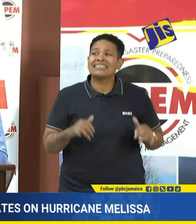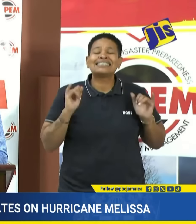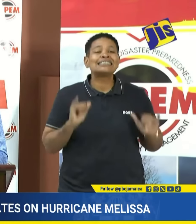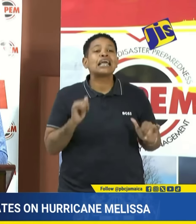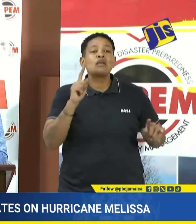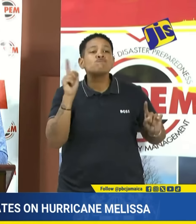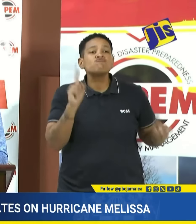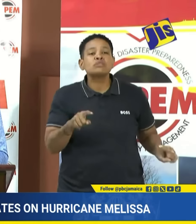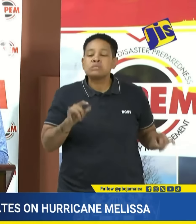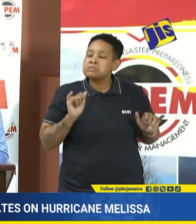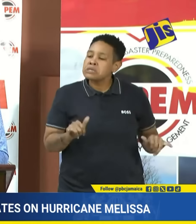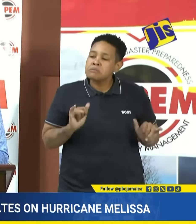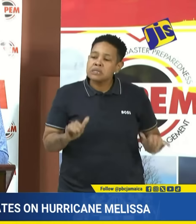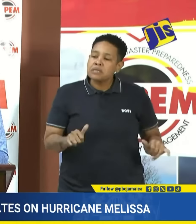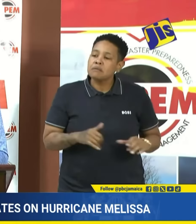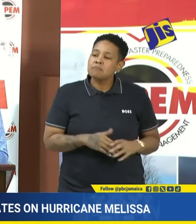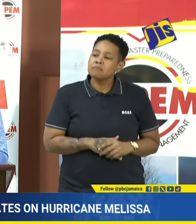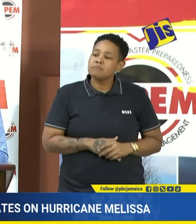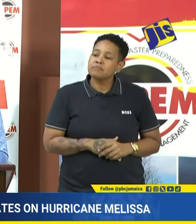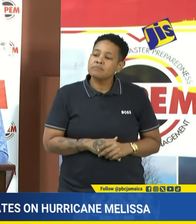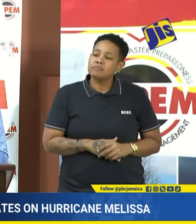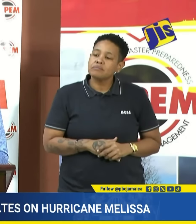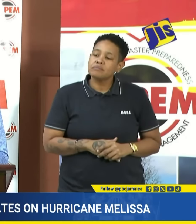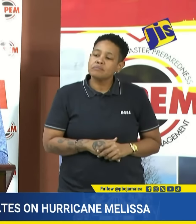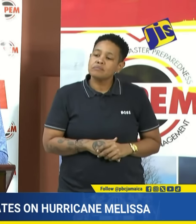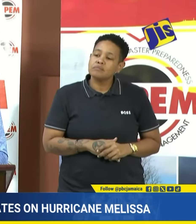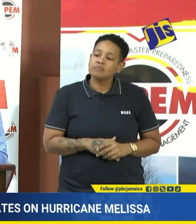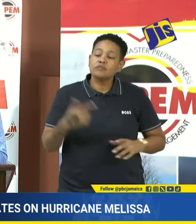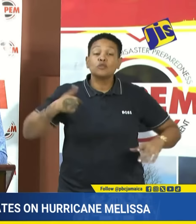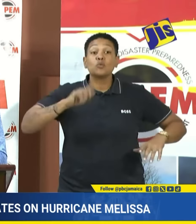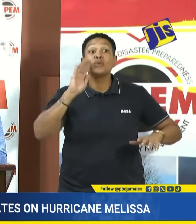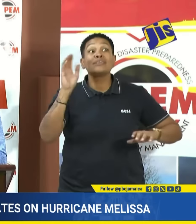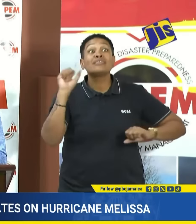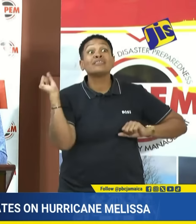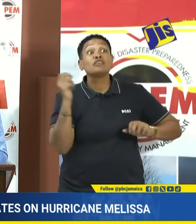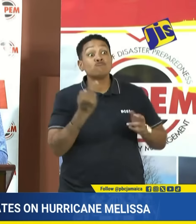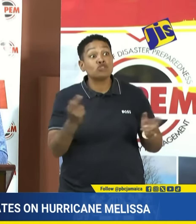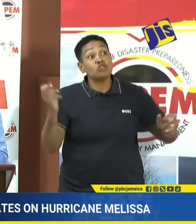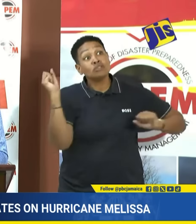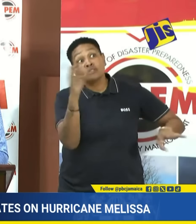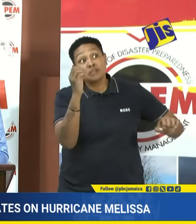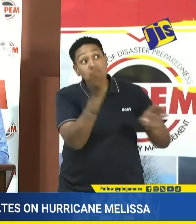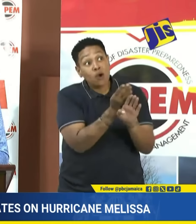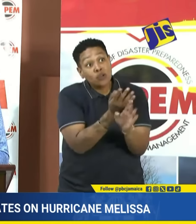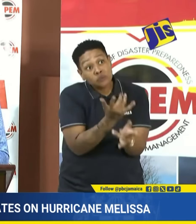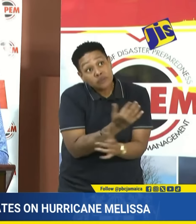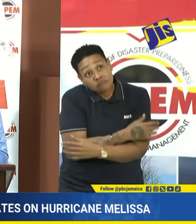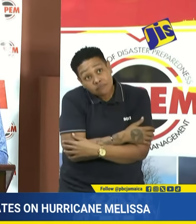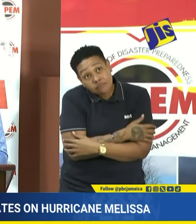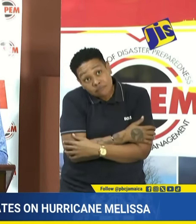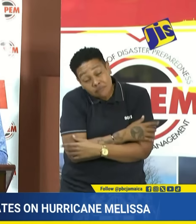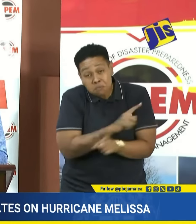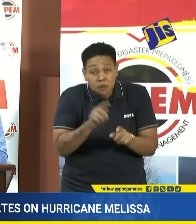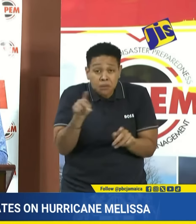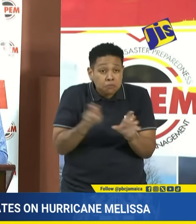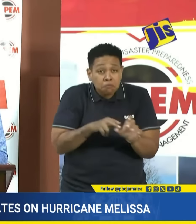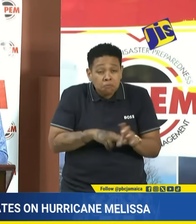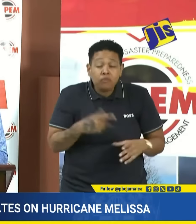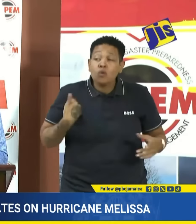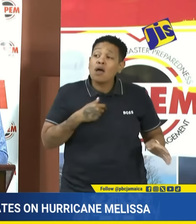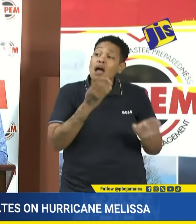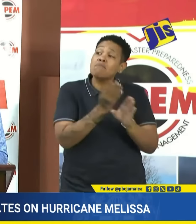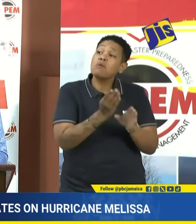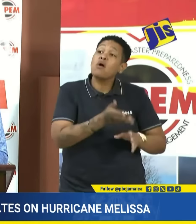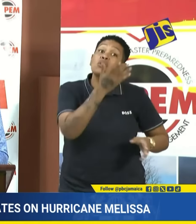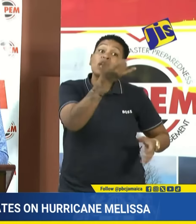same response. So we have deployed our resources and are awaiting boarding. So we actually, there's going to have